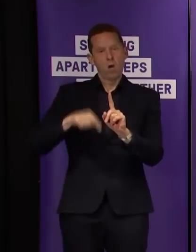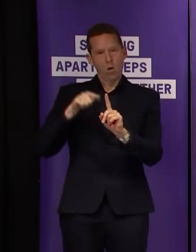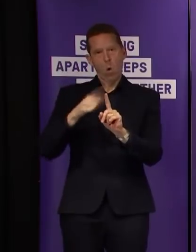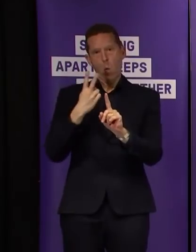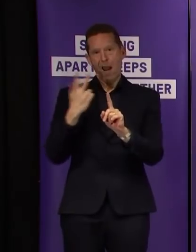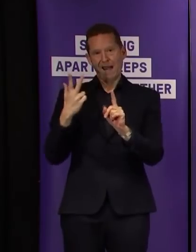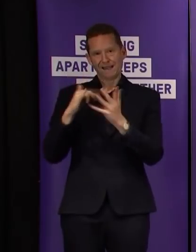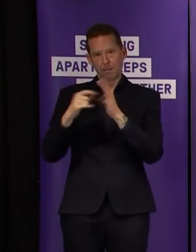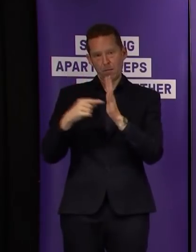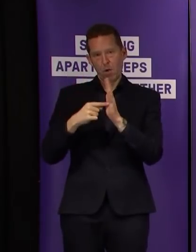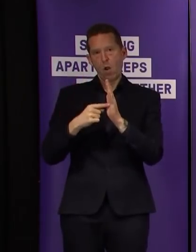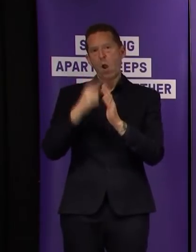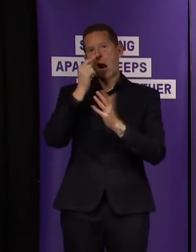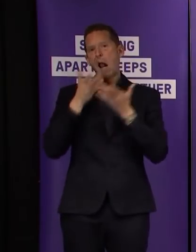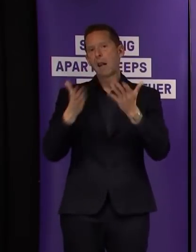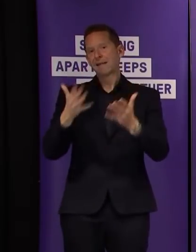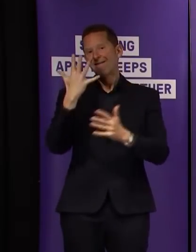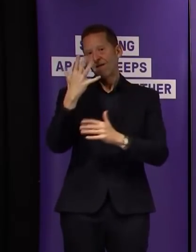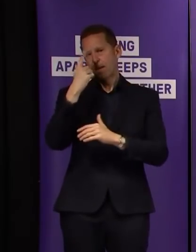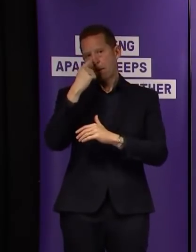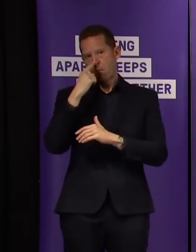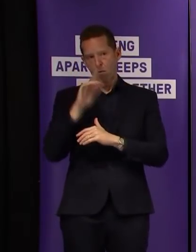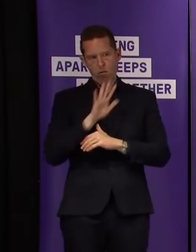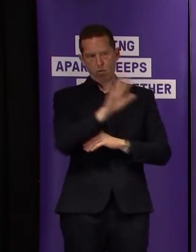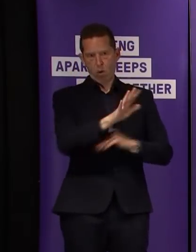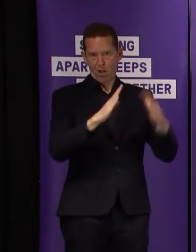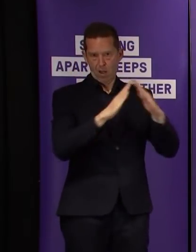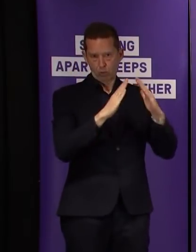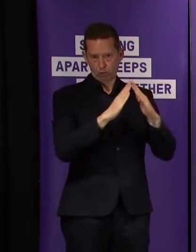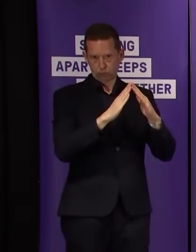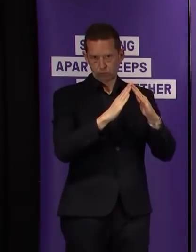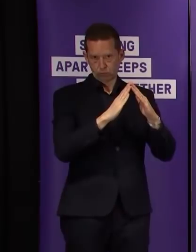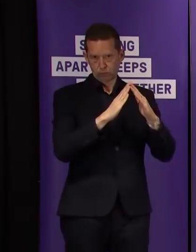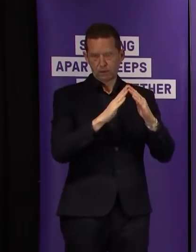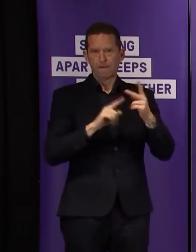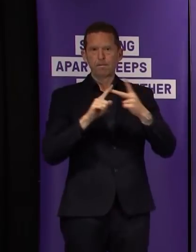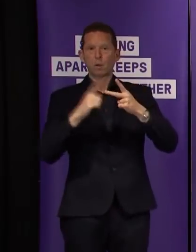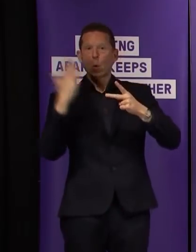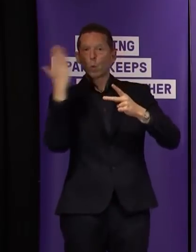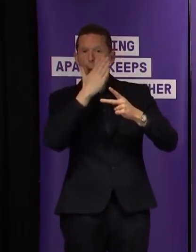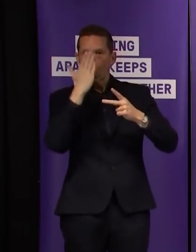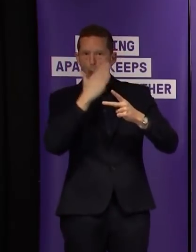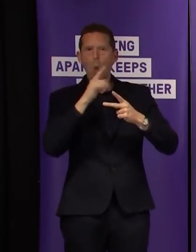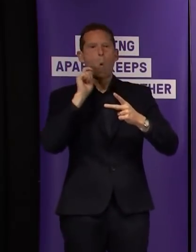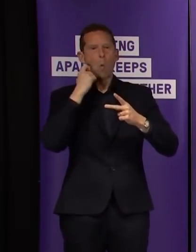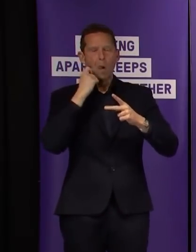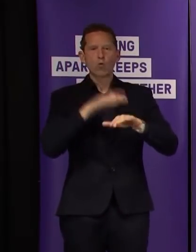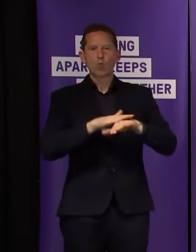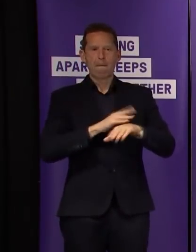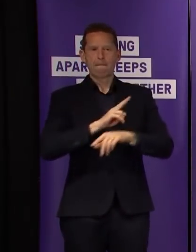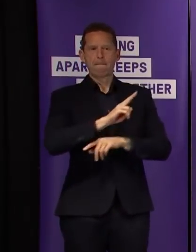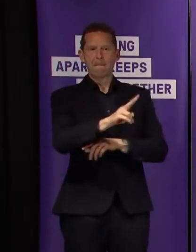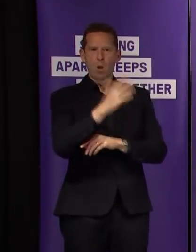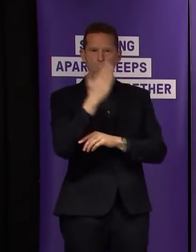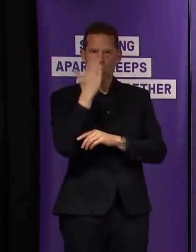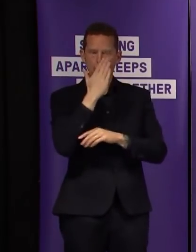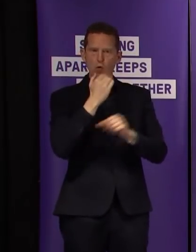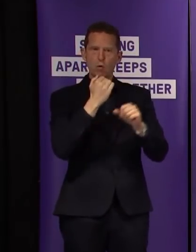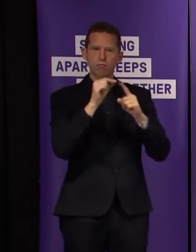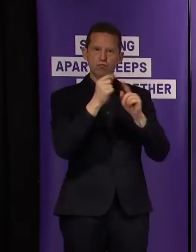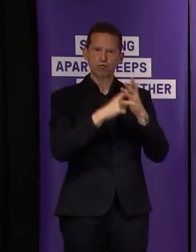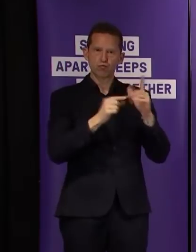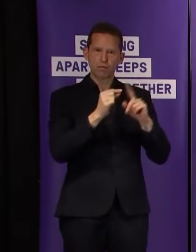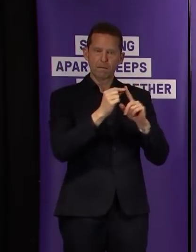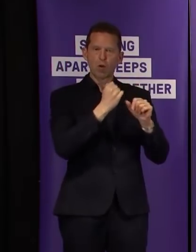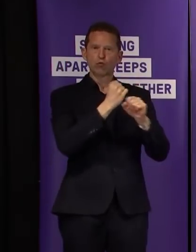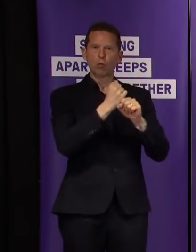from 2 households. Schools, there will be a staged return of school for prep, grade 1, grade